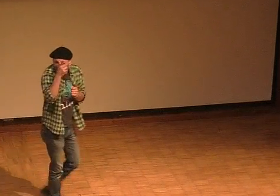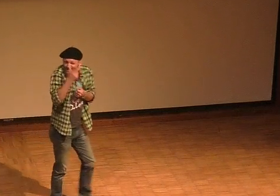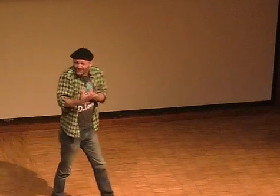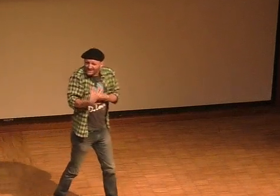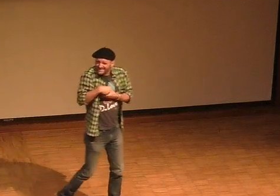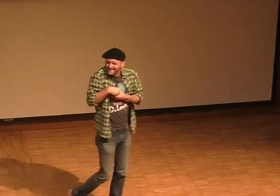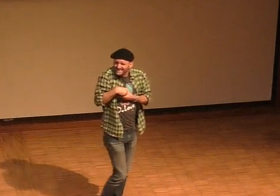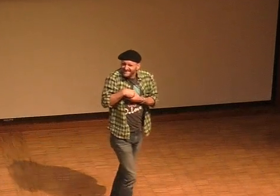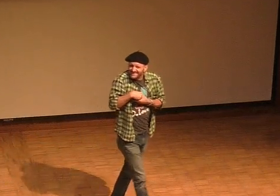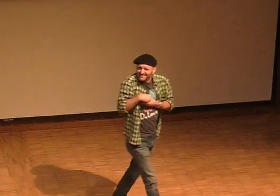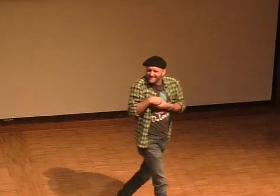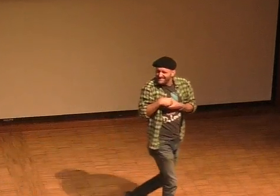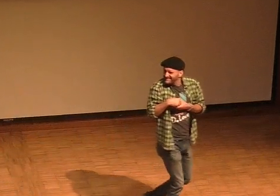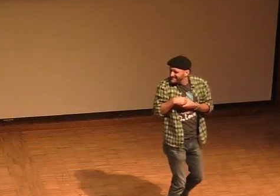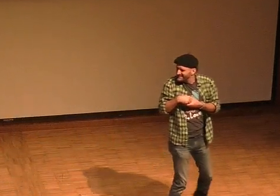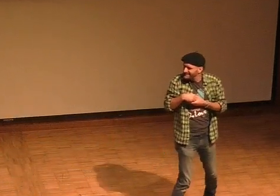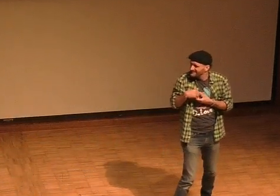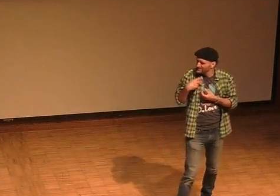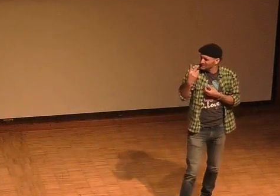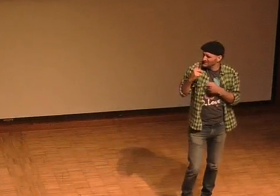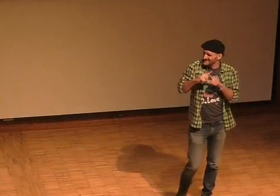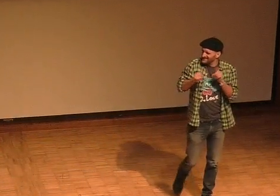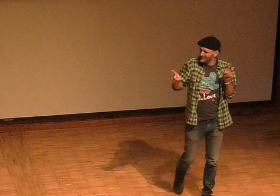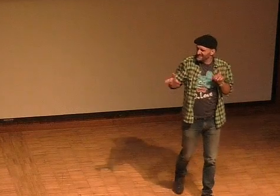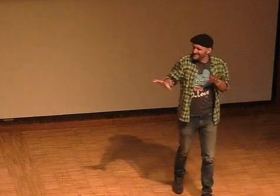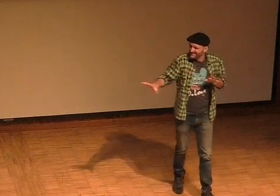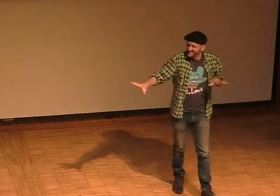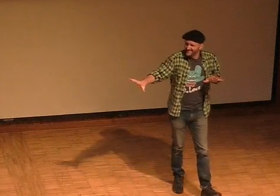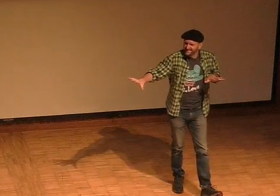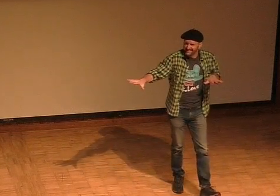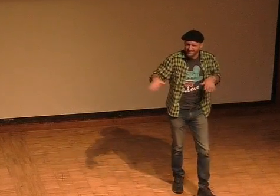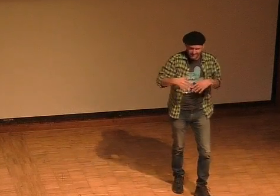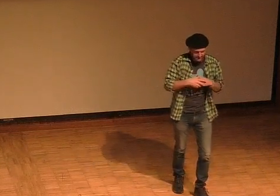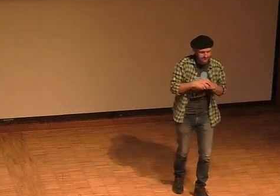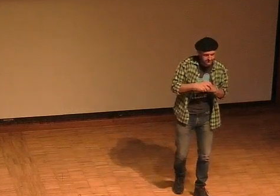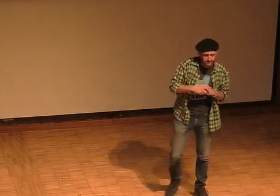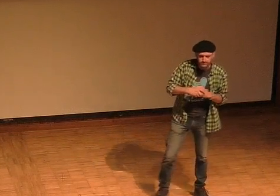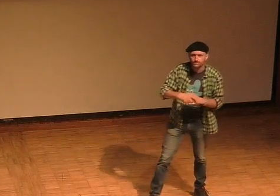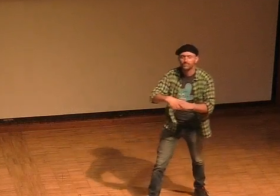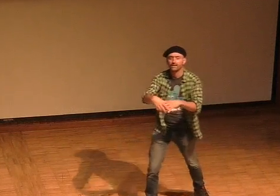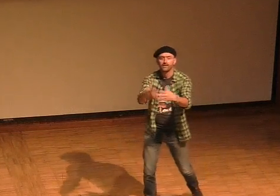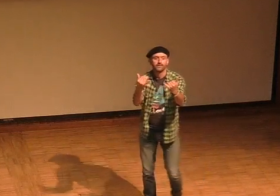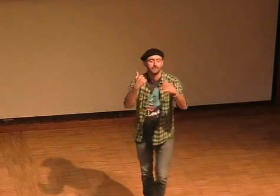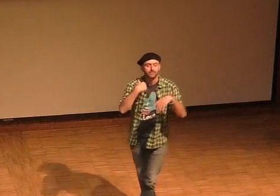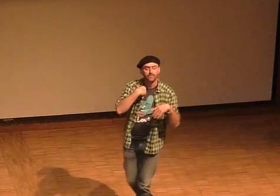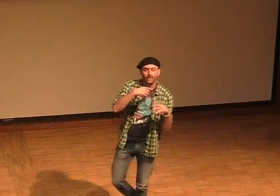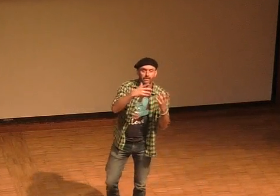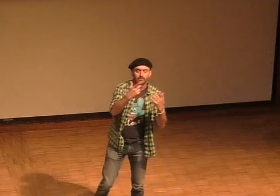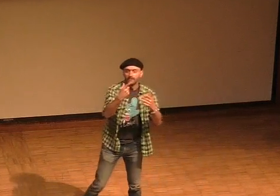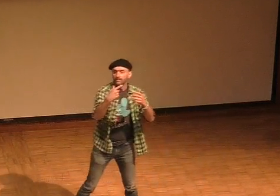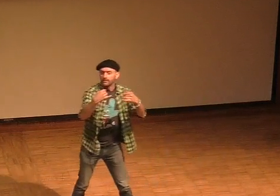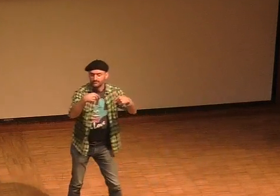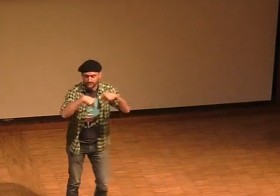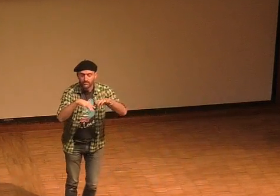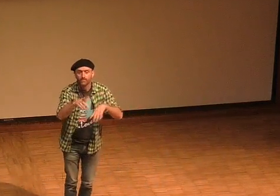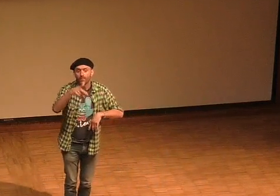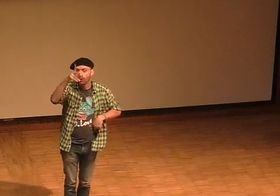can you see the rooster in me? Do you see how I did it two different ways with acting like it, but then becoming it?